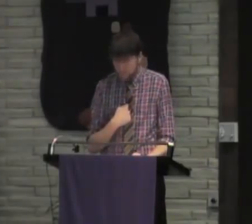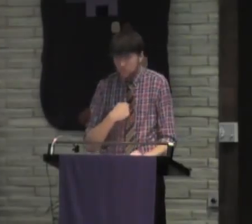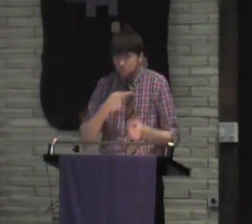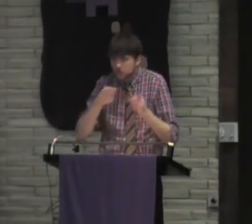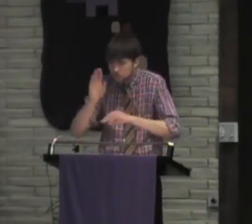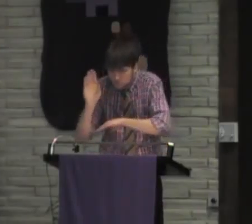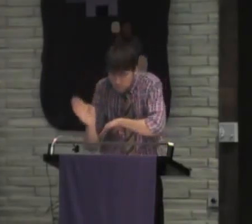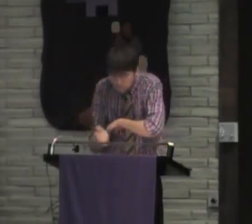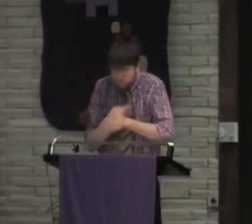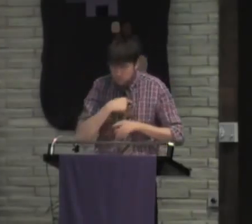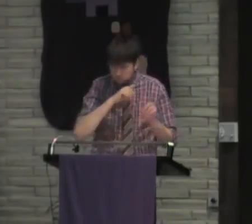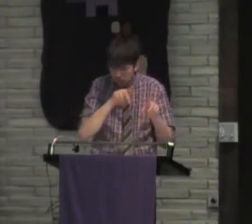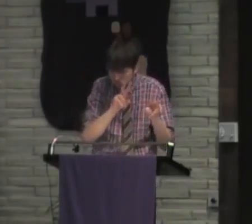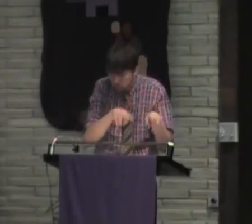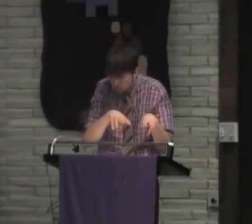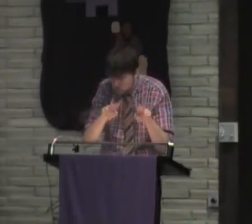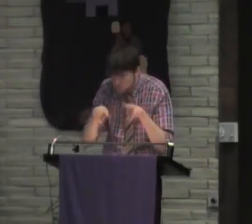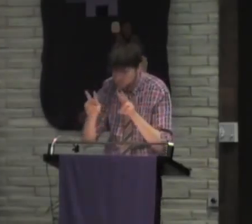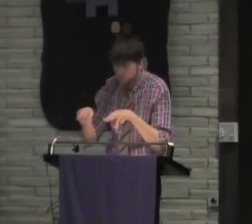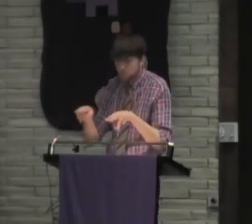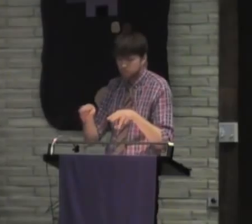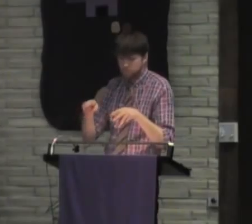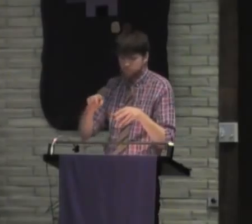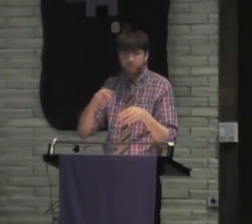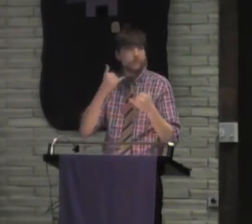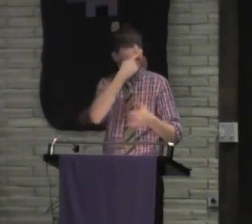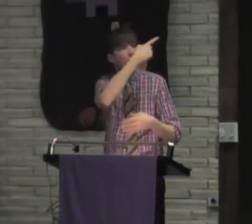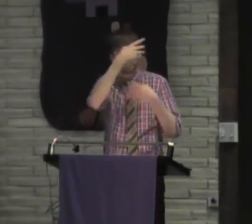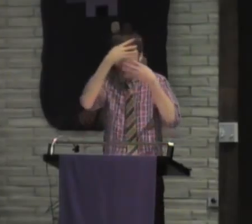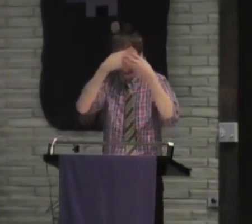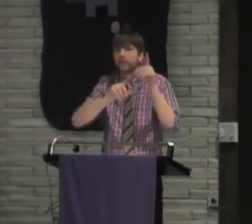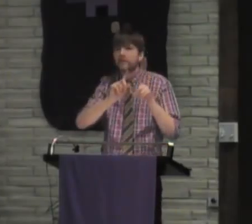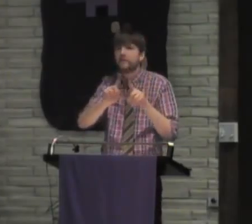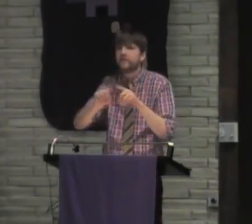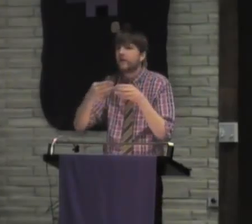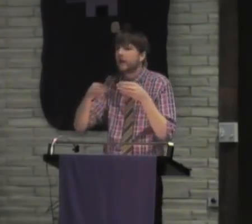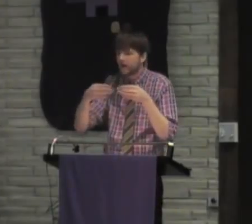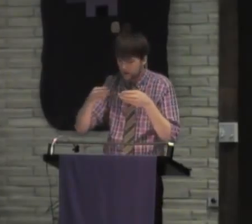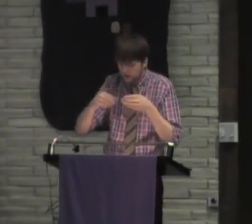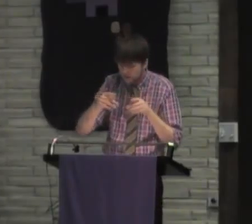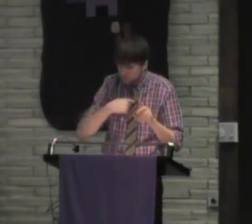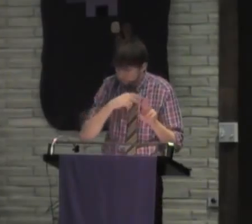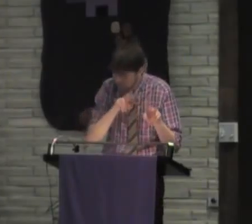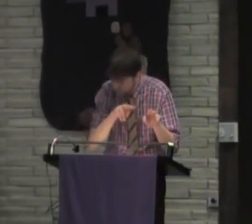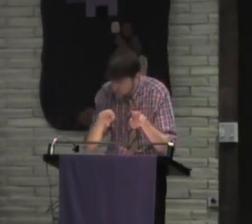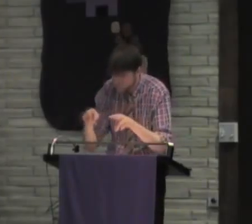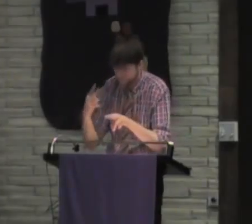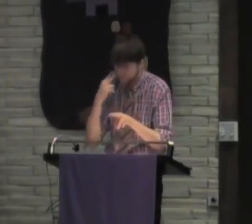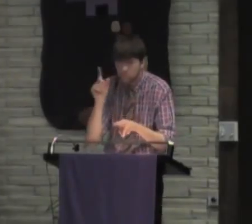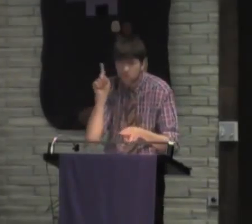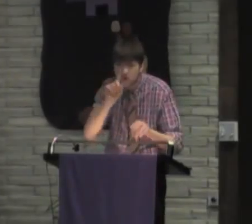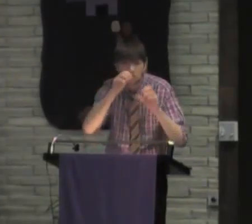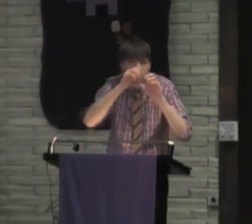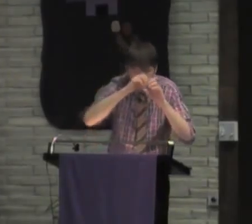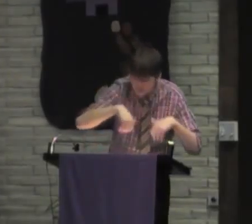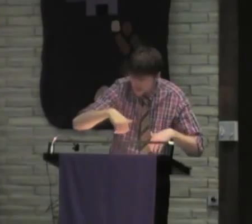me except the one I was riding on. By night, I went out through the valley gate toward the Jackal Well and the Dung Gate, examining